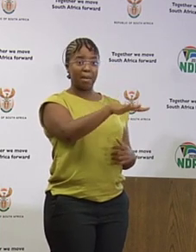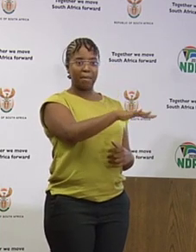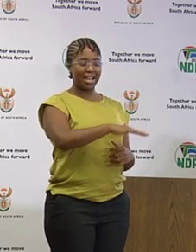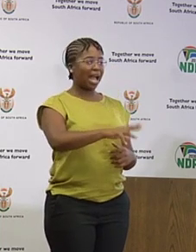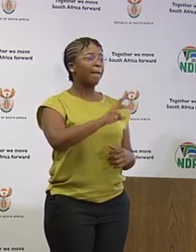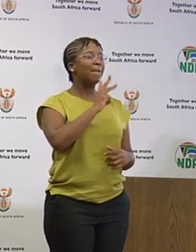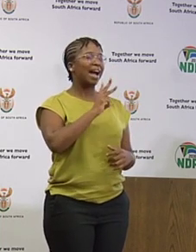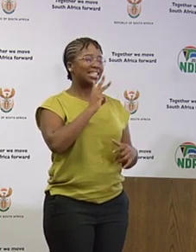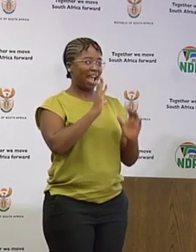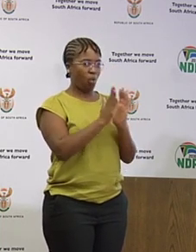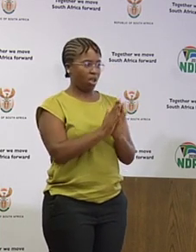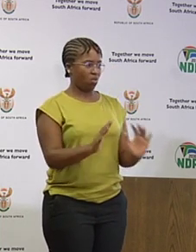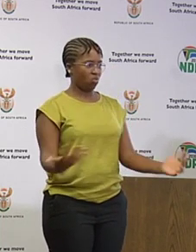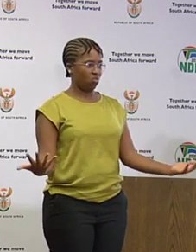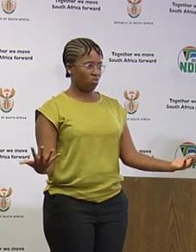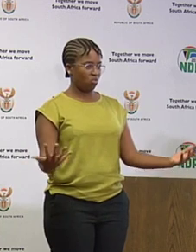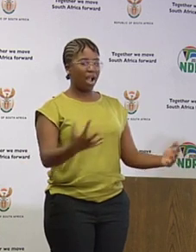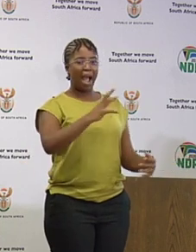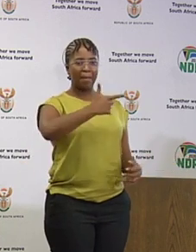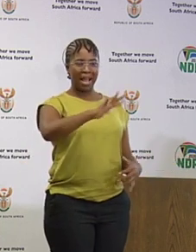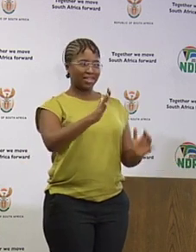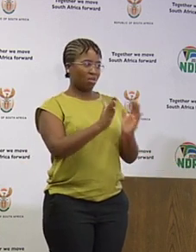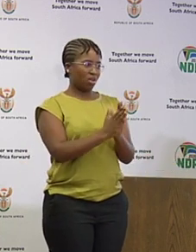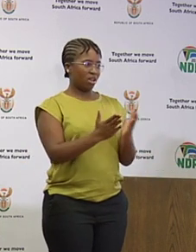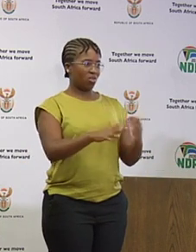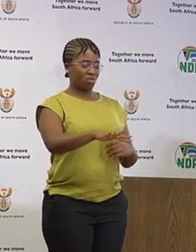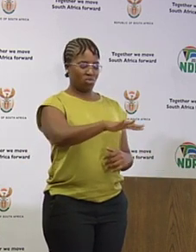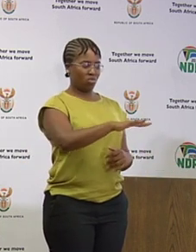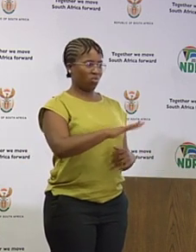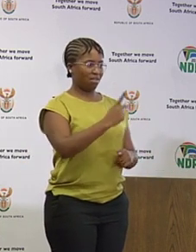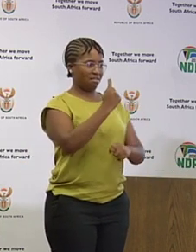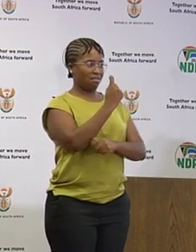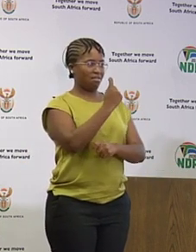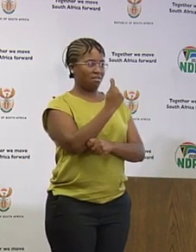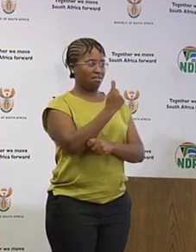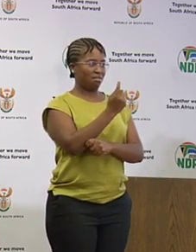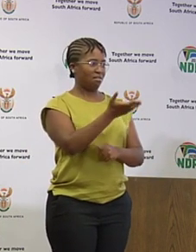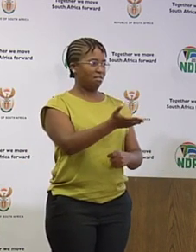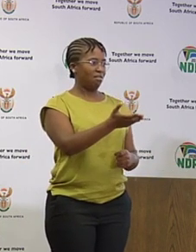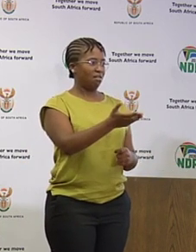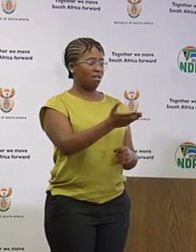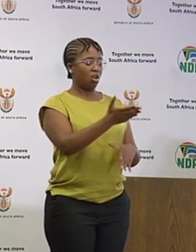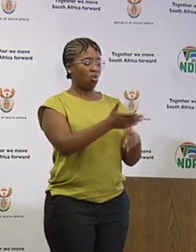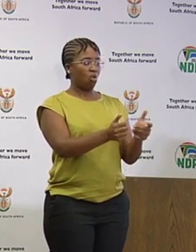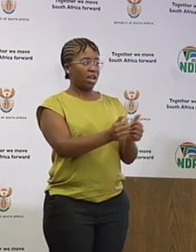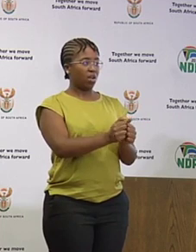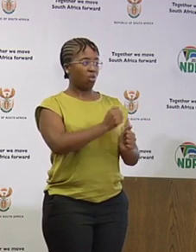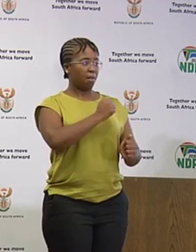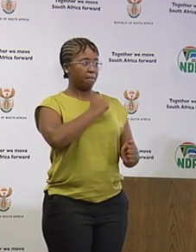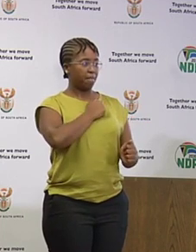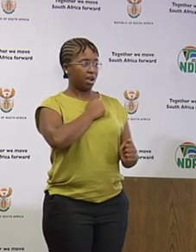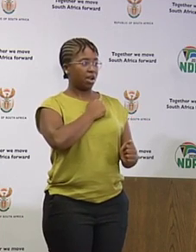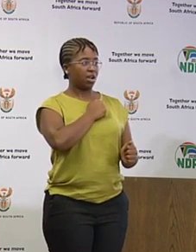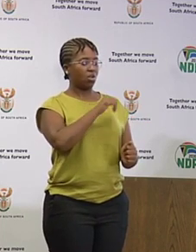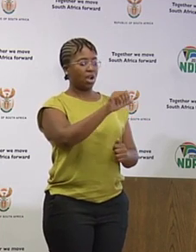water. That area is largely populated. There was a colleague of mine, Anda Mhlongo, who went to a deep